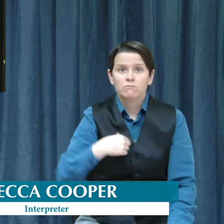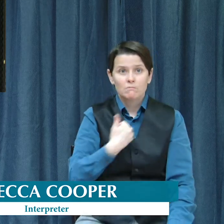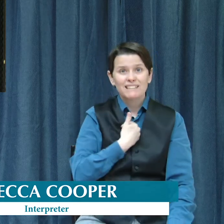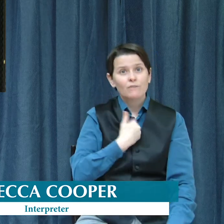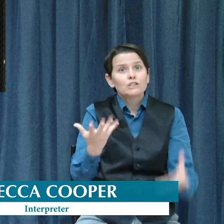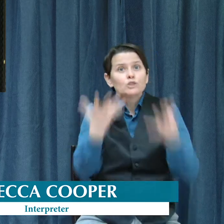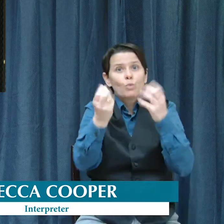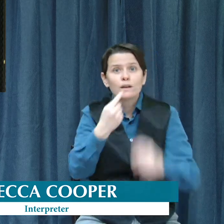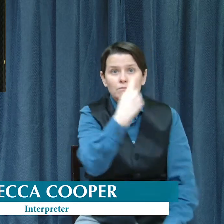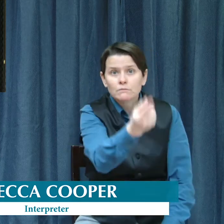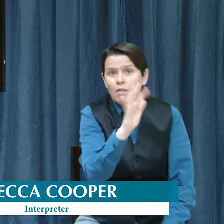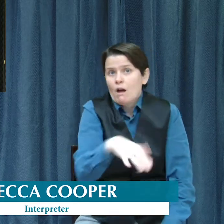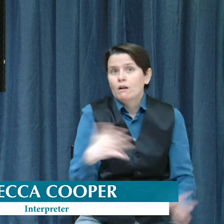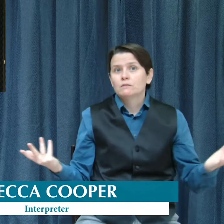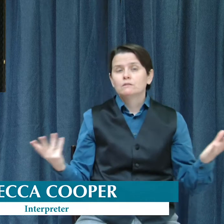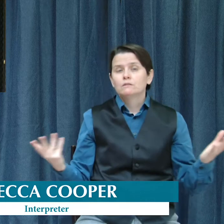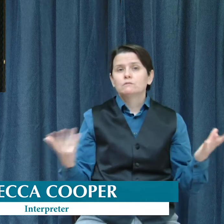got that off my chest. Whew.